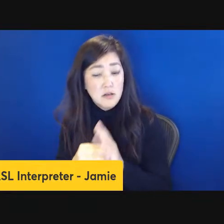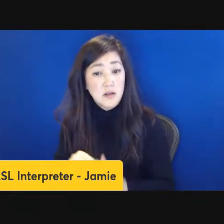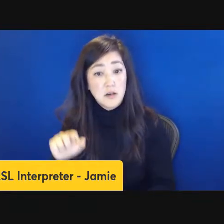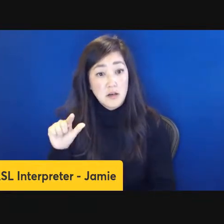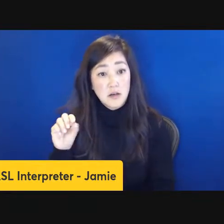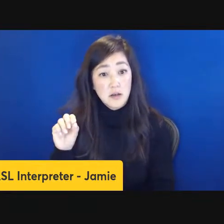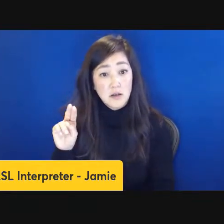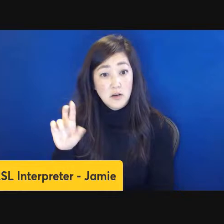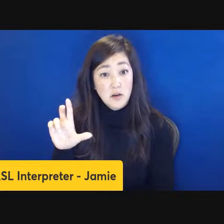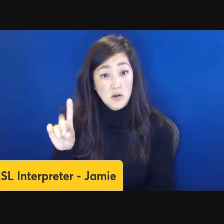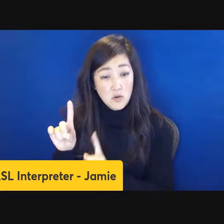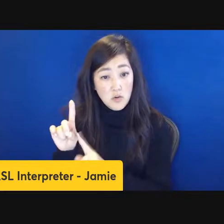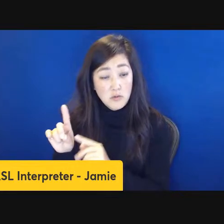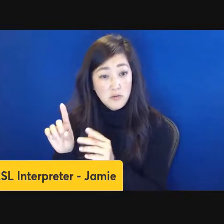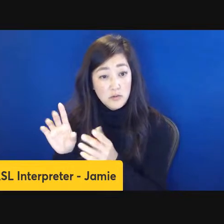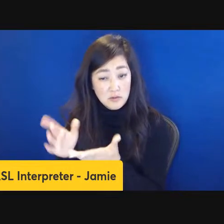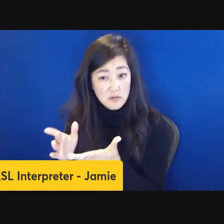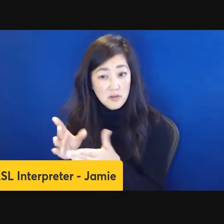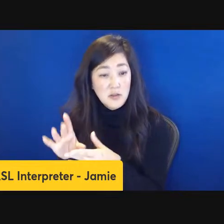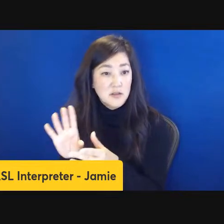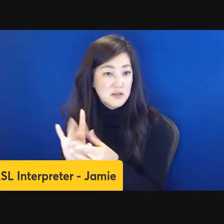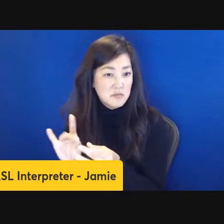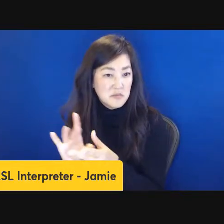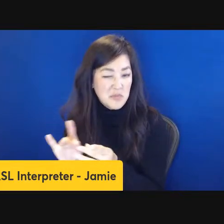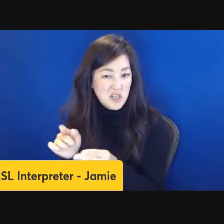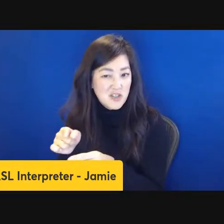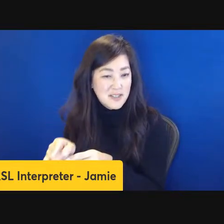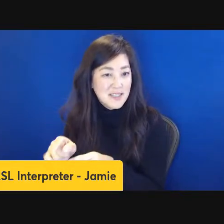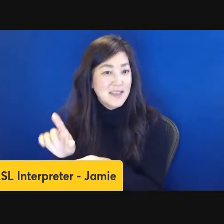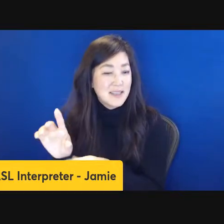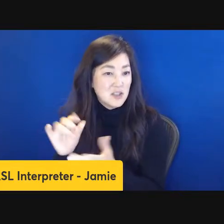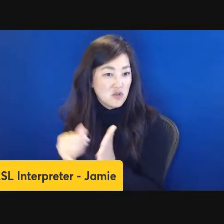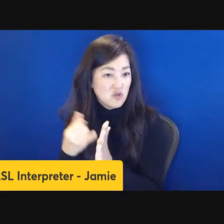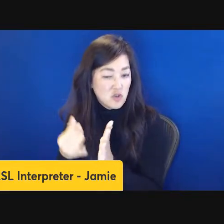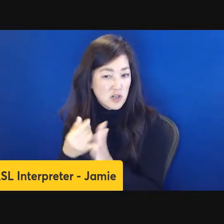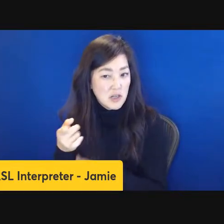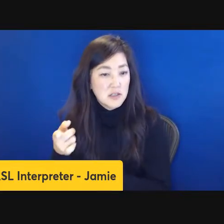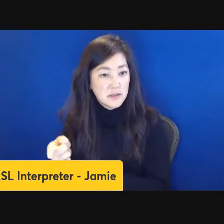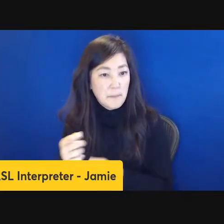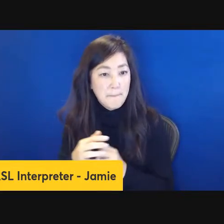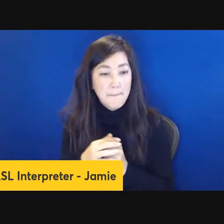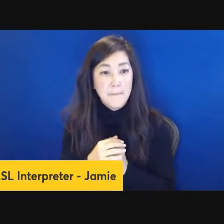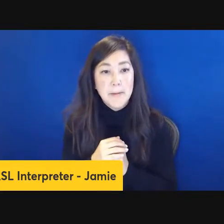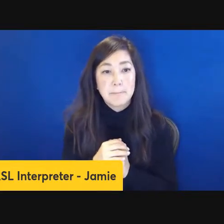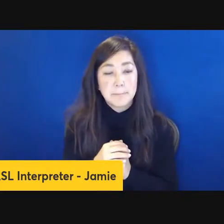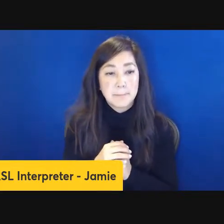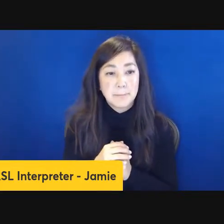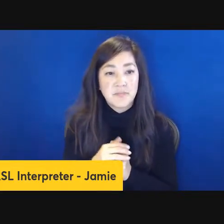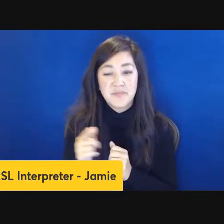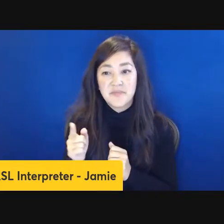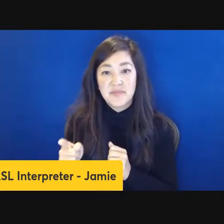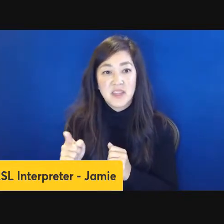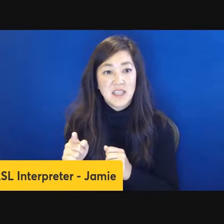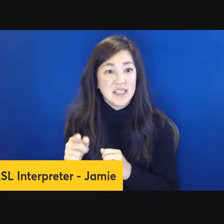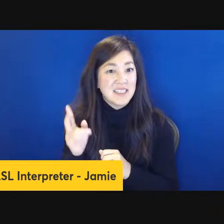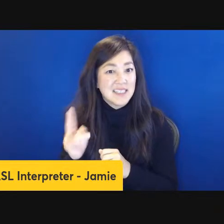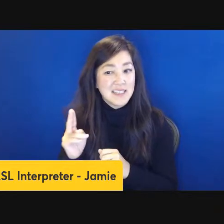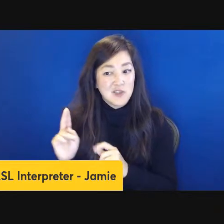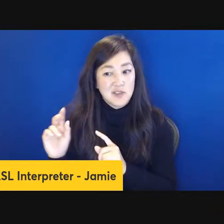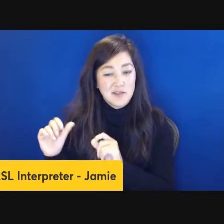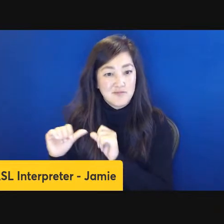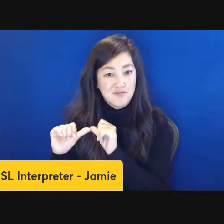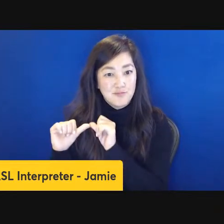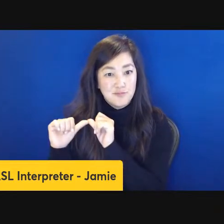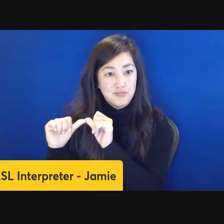this New England Journal of Medicine paper. So this long history has not